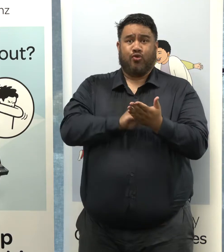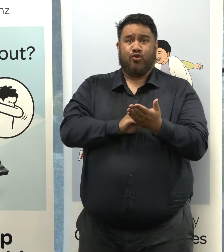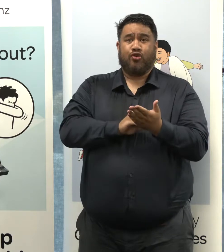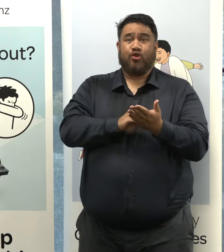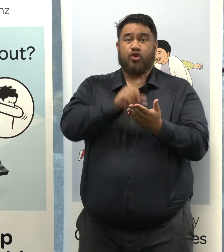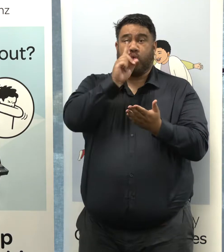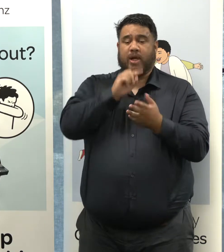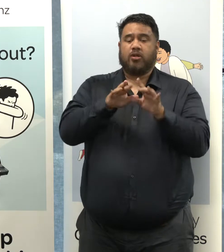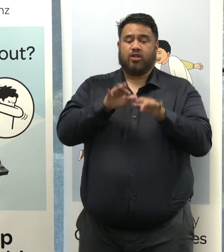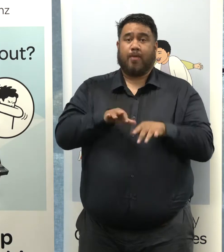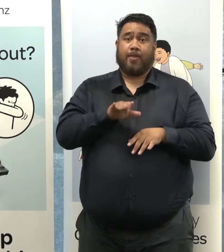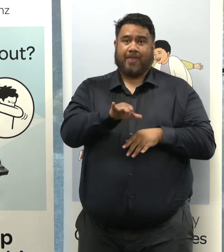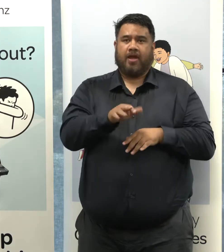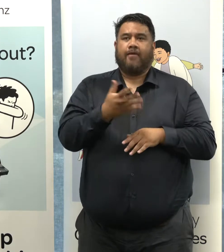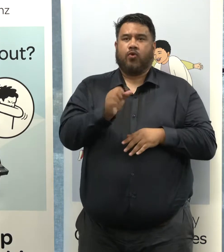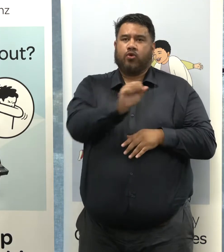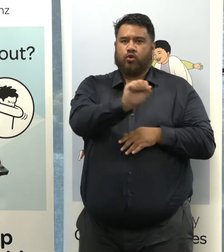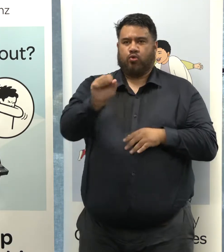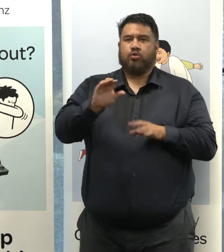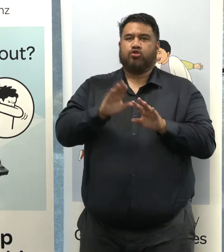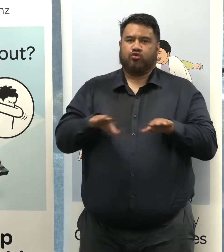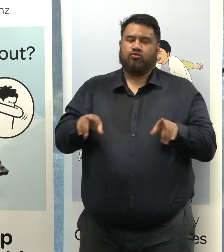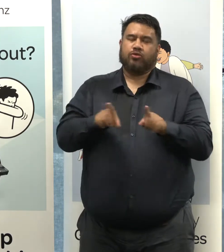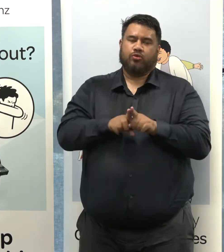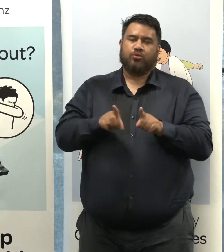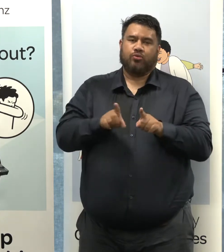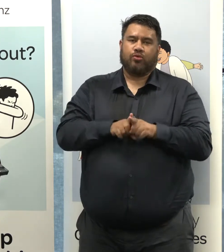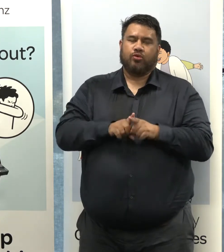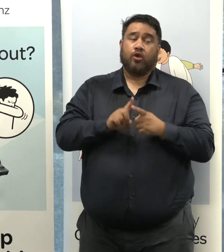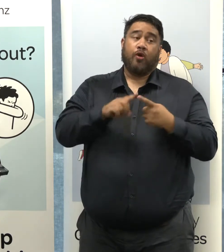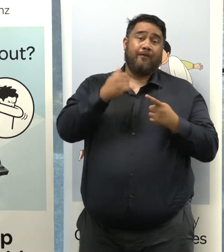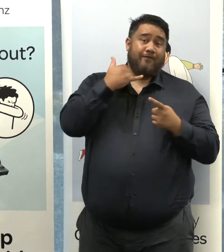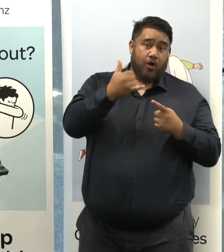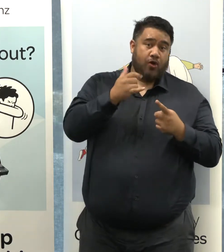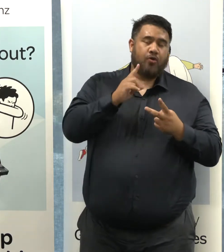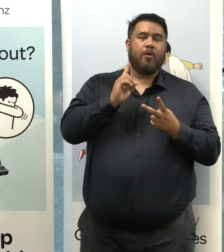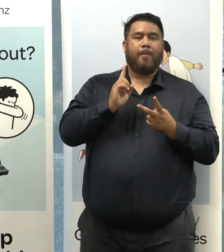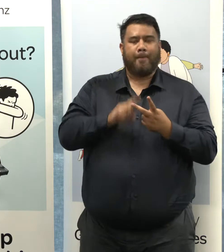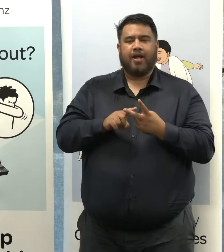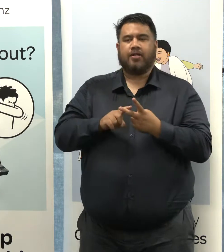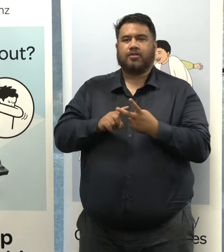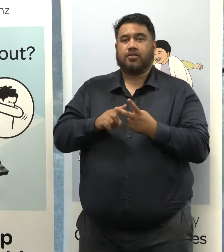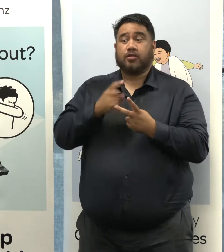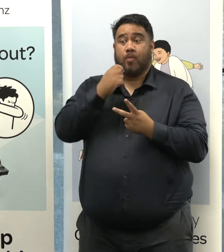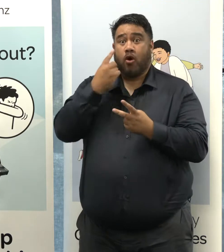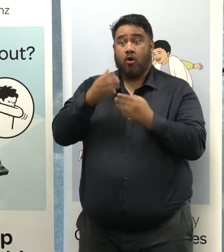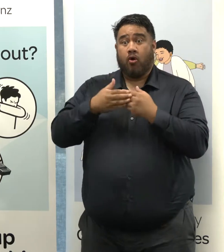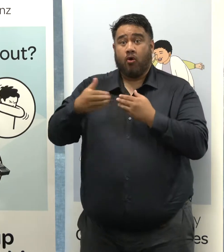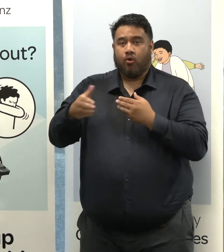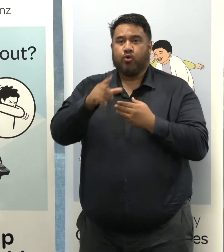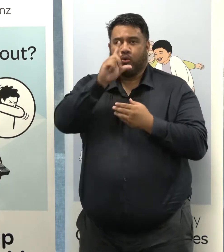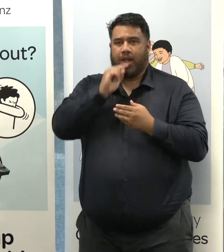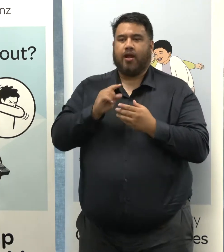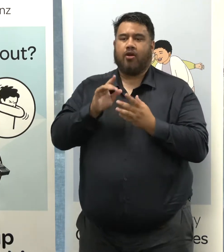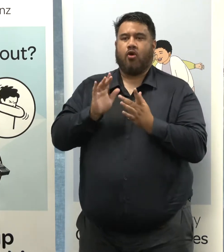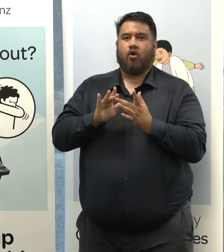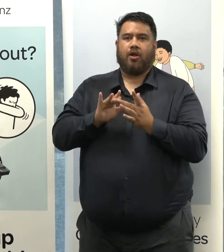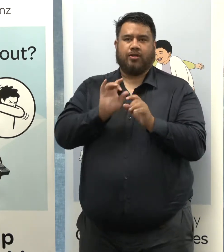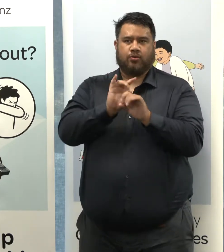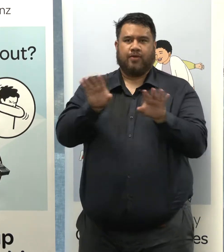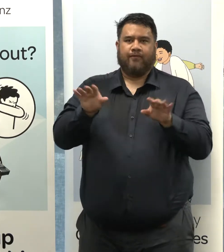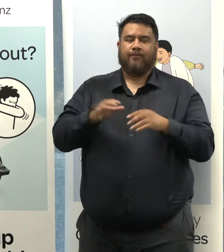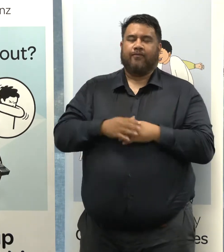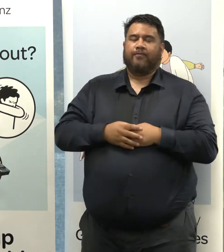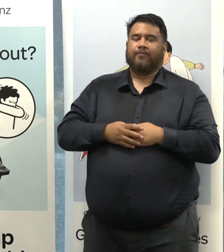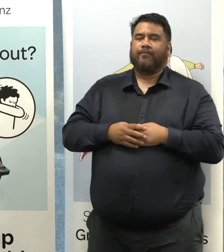My COVID Record as well. So we've increased capacity on the phone line, and they will be able to do it online from tomorrow. Once